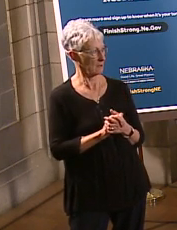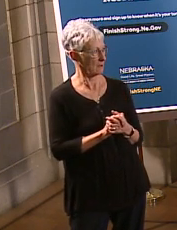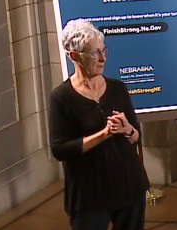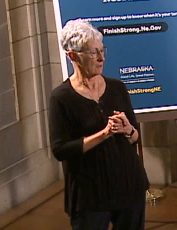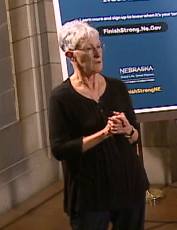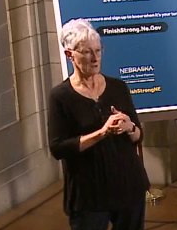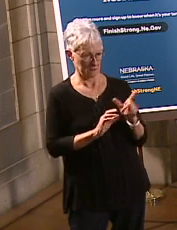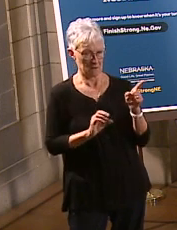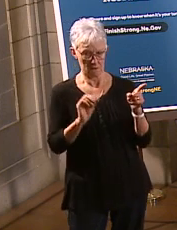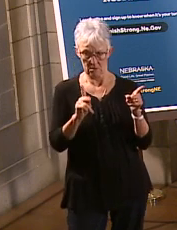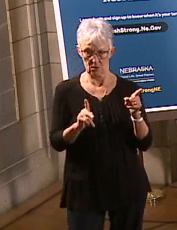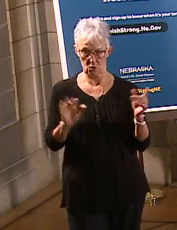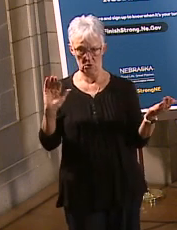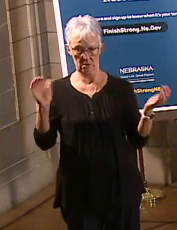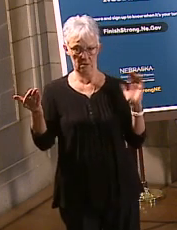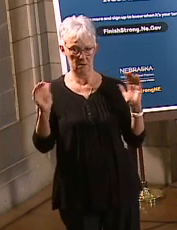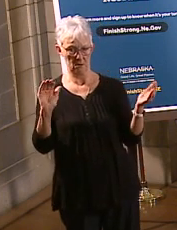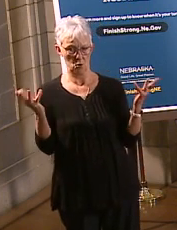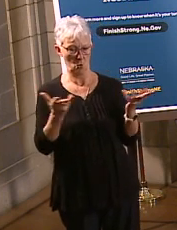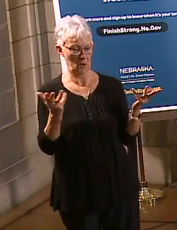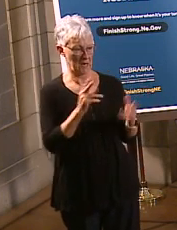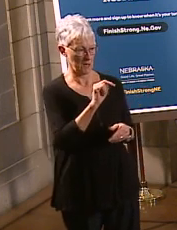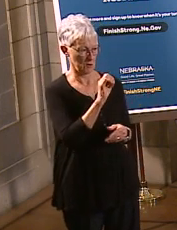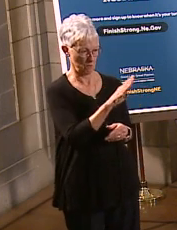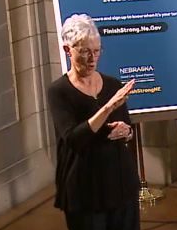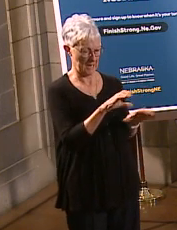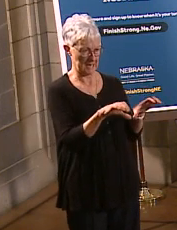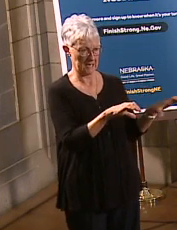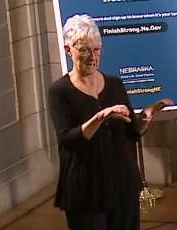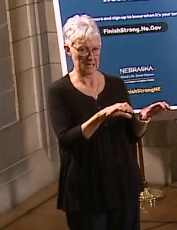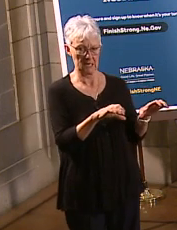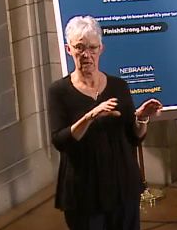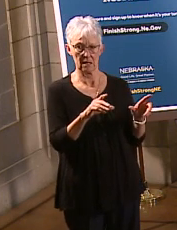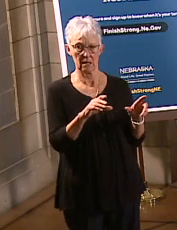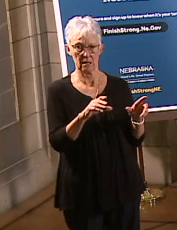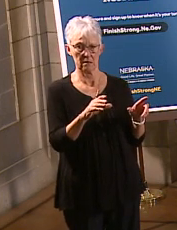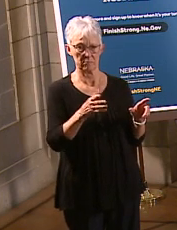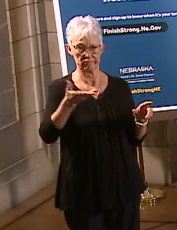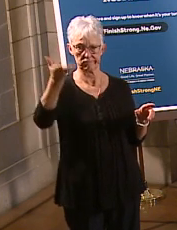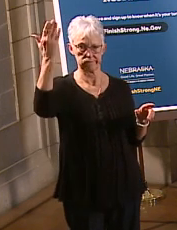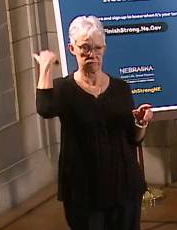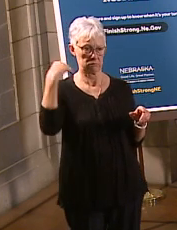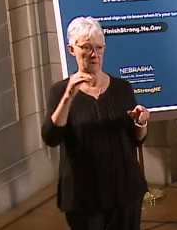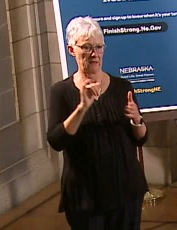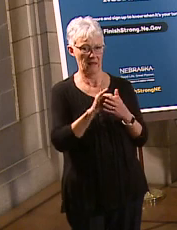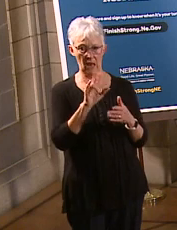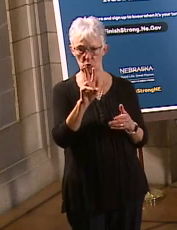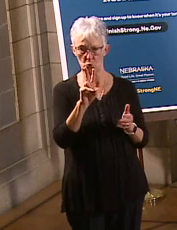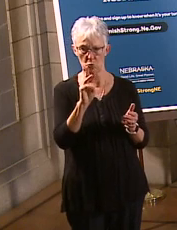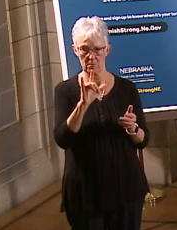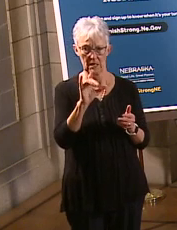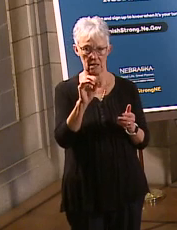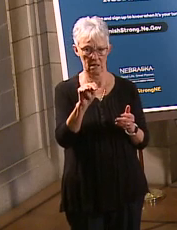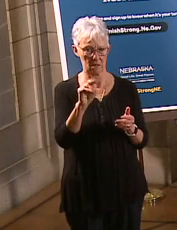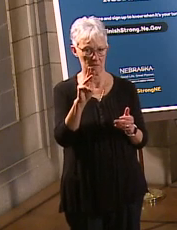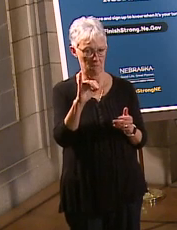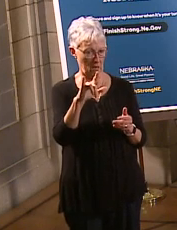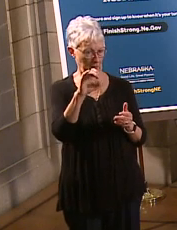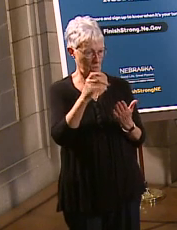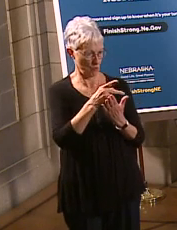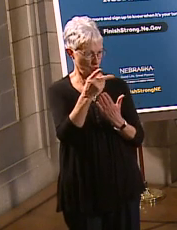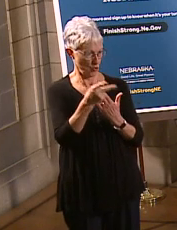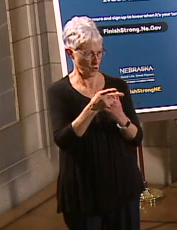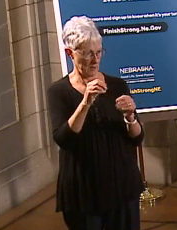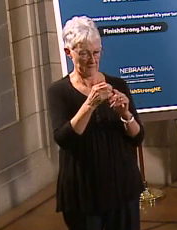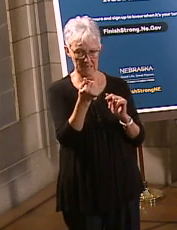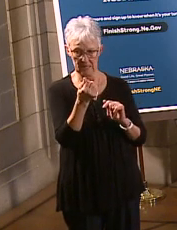the analogy to what Nebraska did as a leader doing the 2 million mile program back in the 1970s to really get